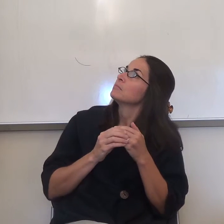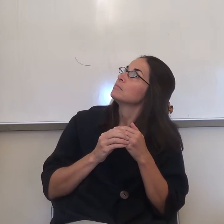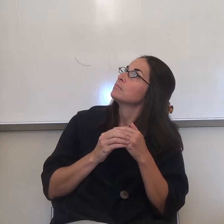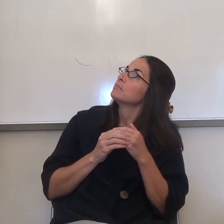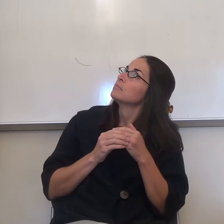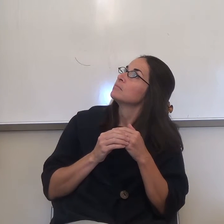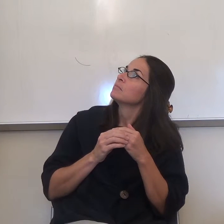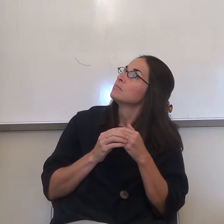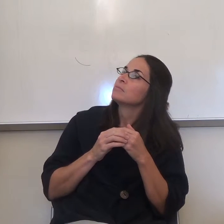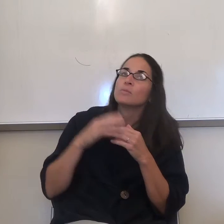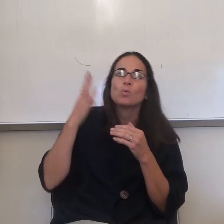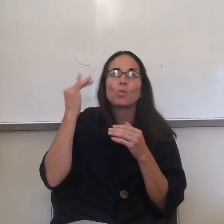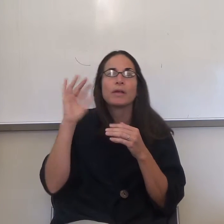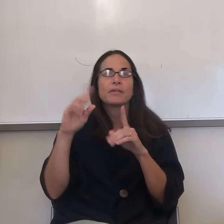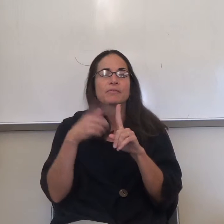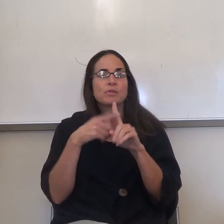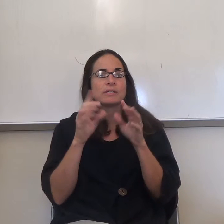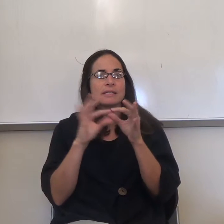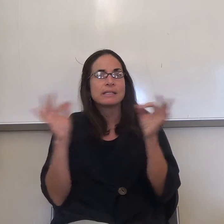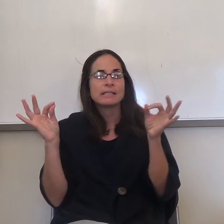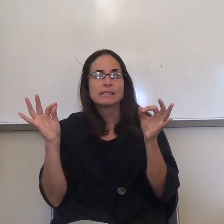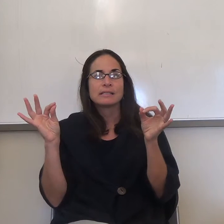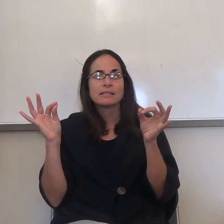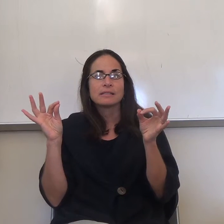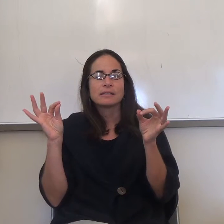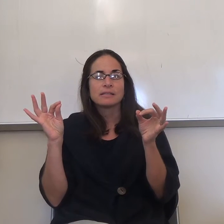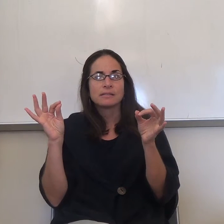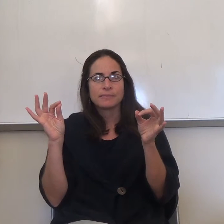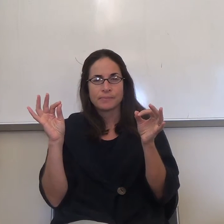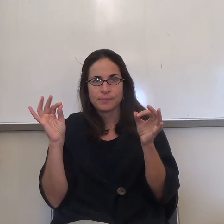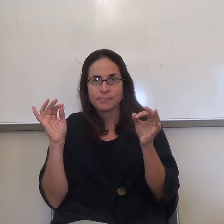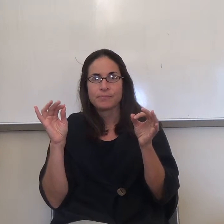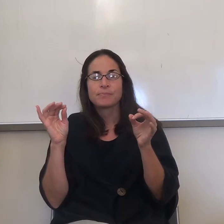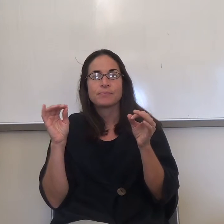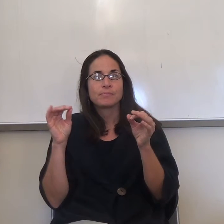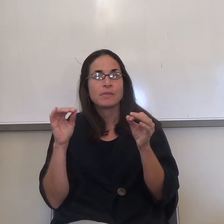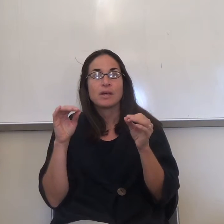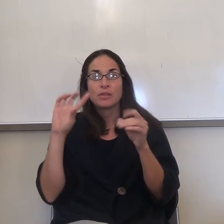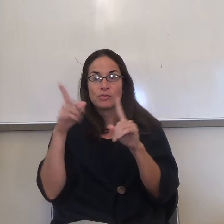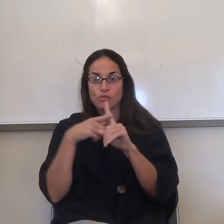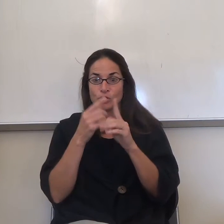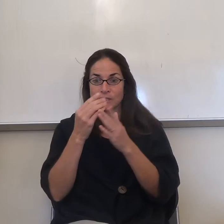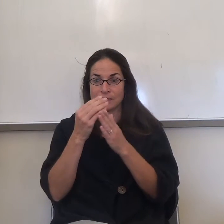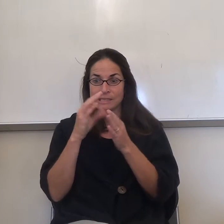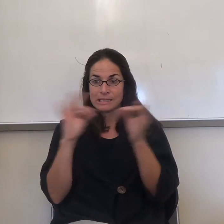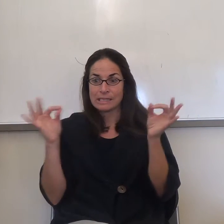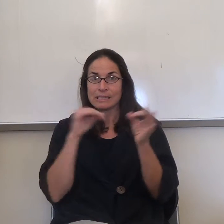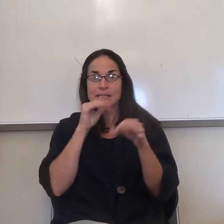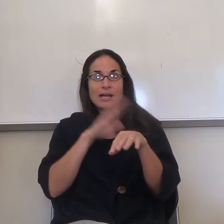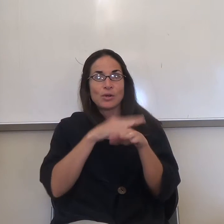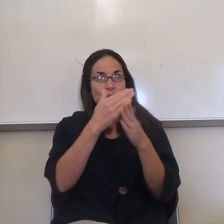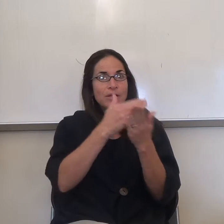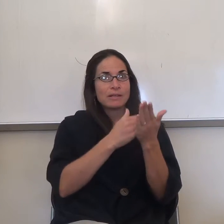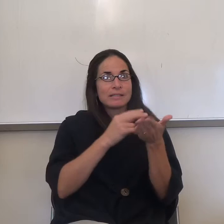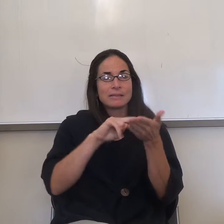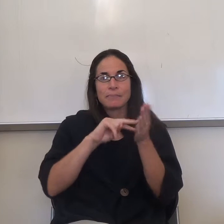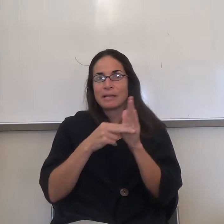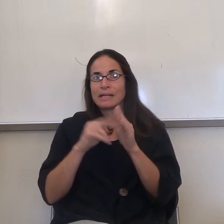not on that list, it's the only one left to be the topic sentence. Yeah. Yeah, so that's the other way